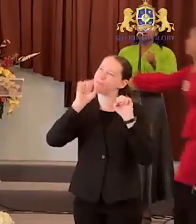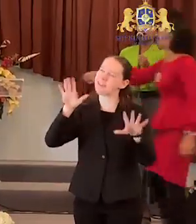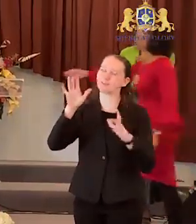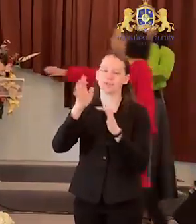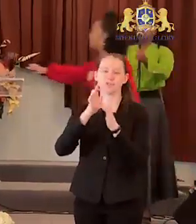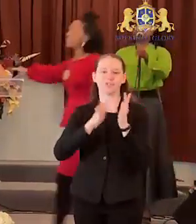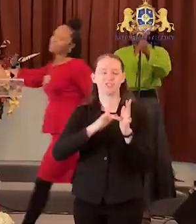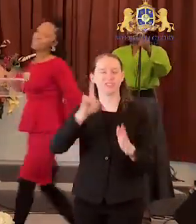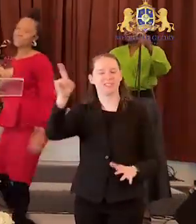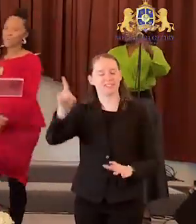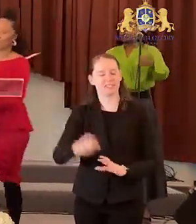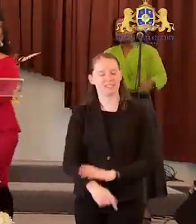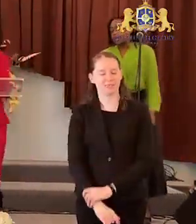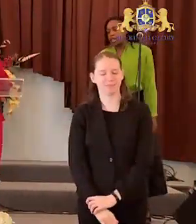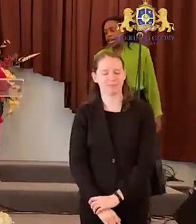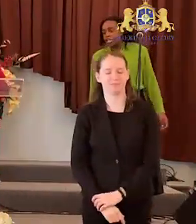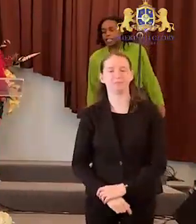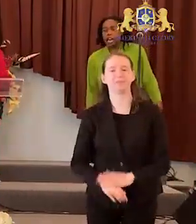Jesus.